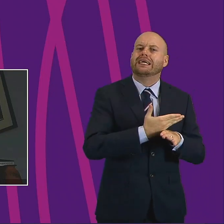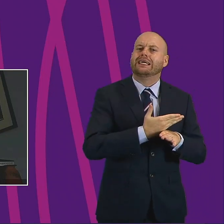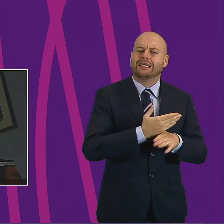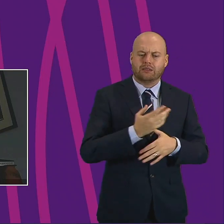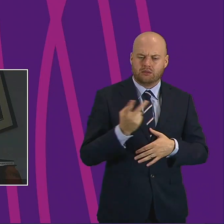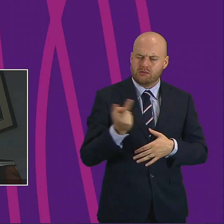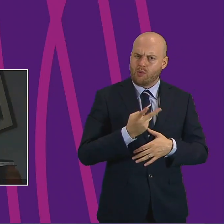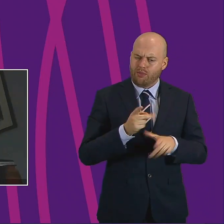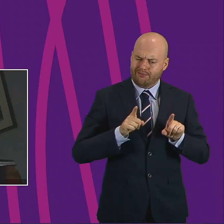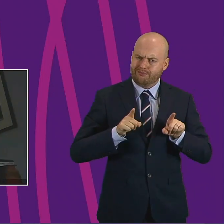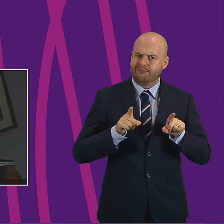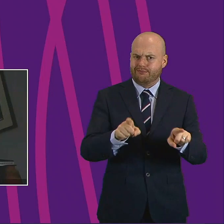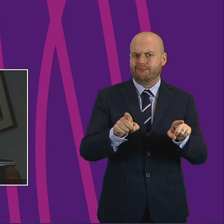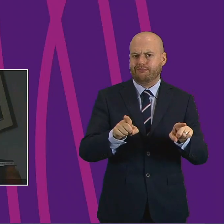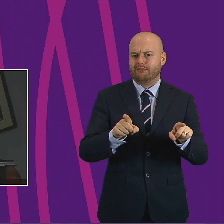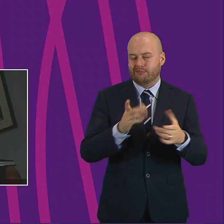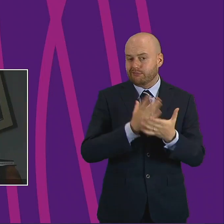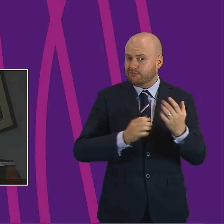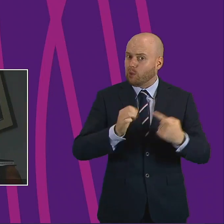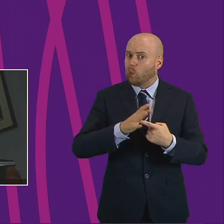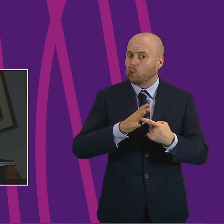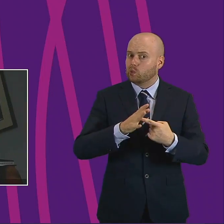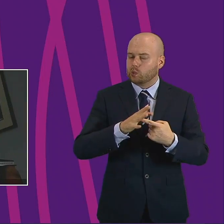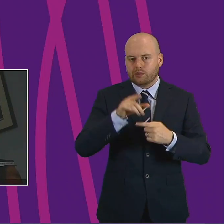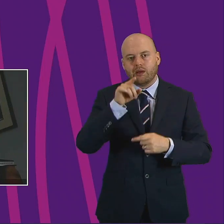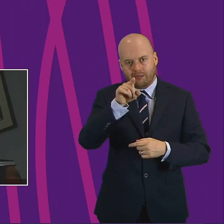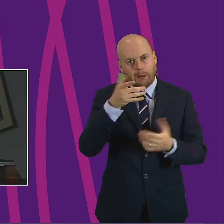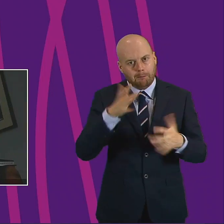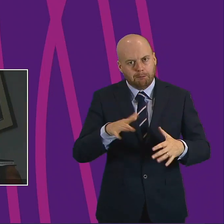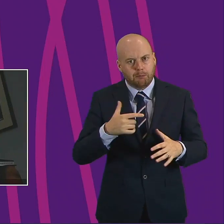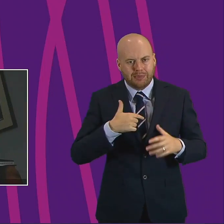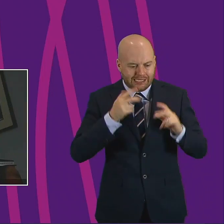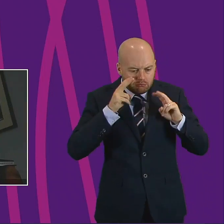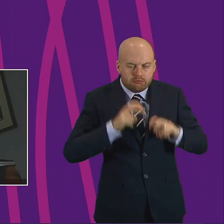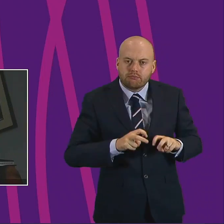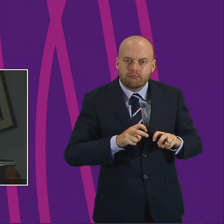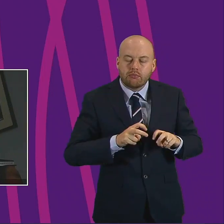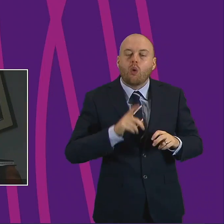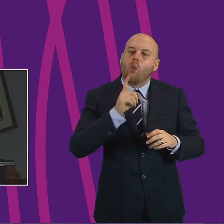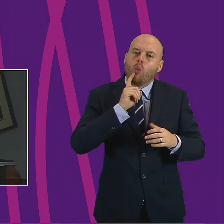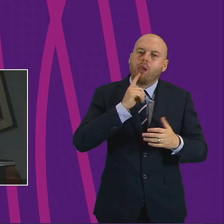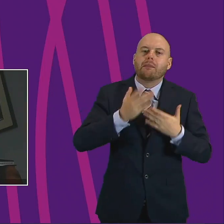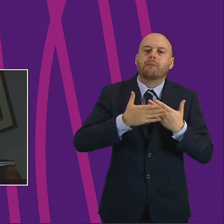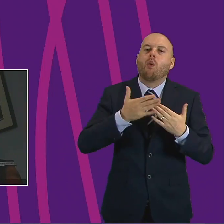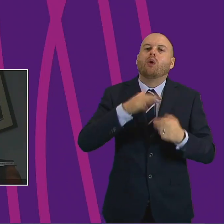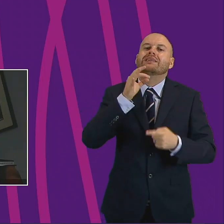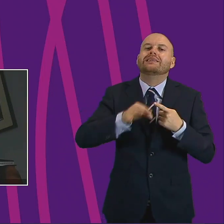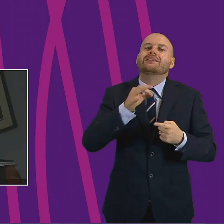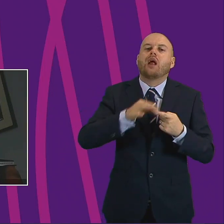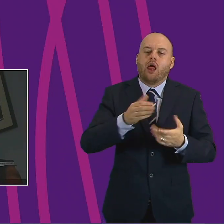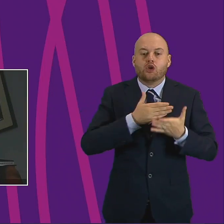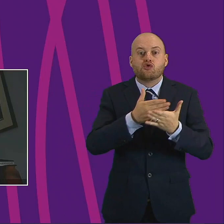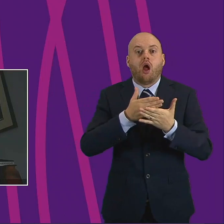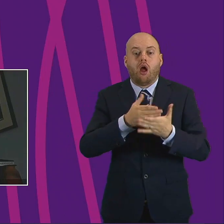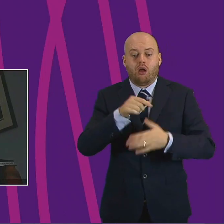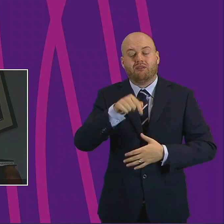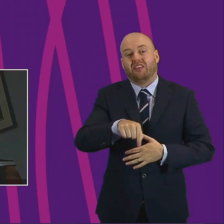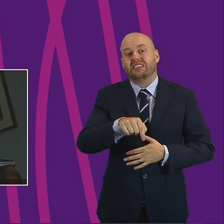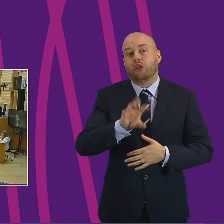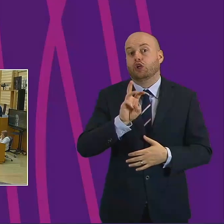hand in hand. That is the design of the route map, and further details on that will be shared with Parliament by the First Minister on